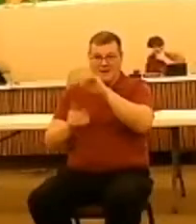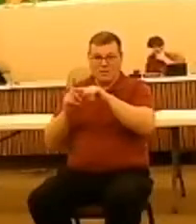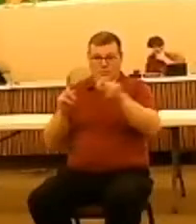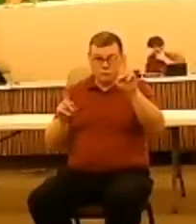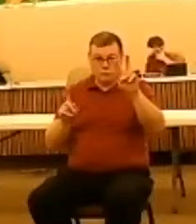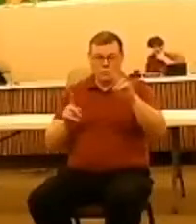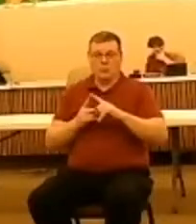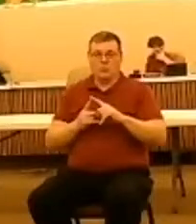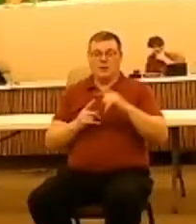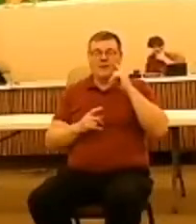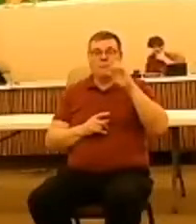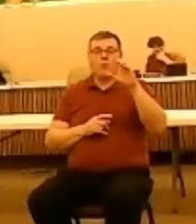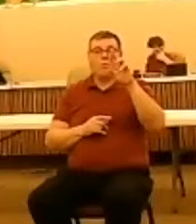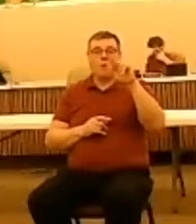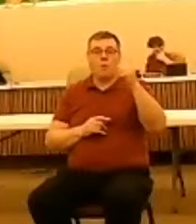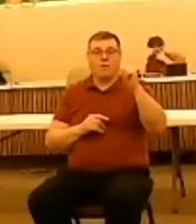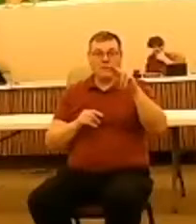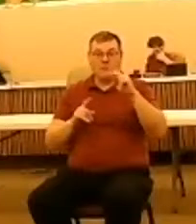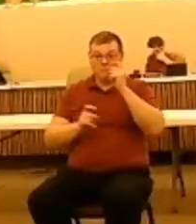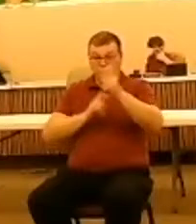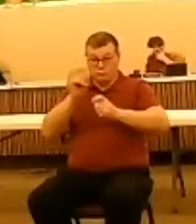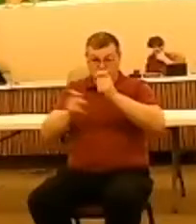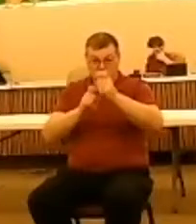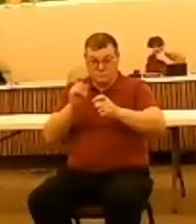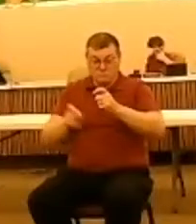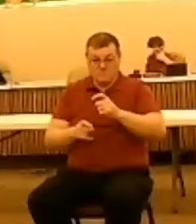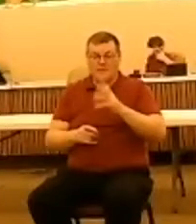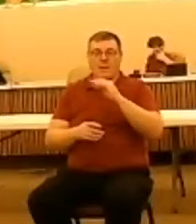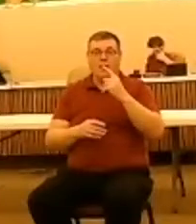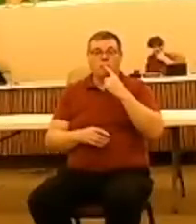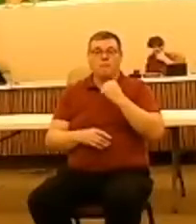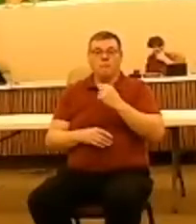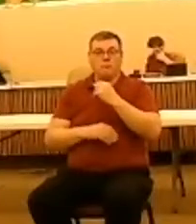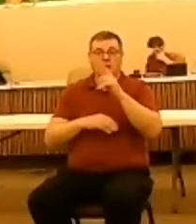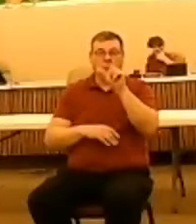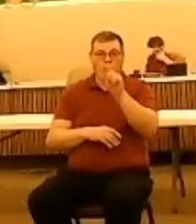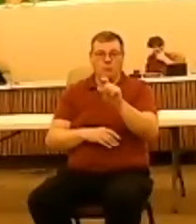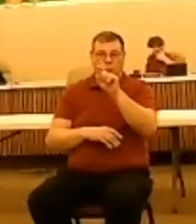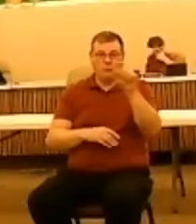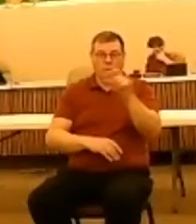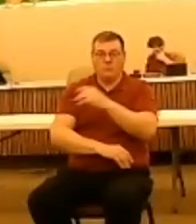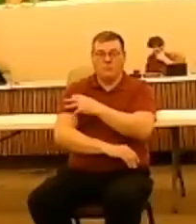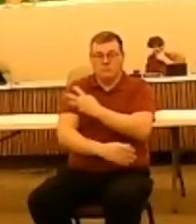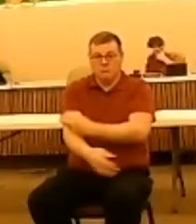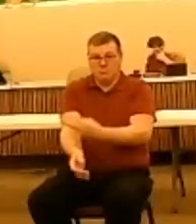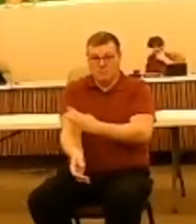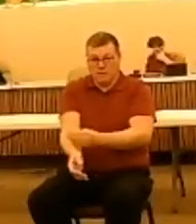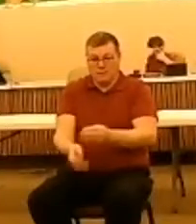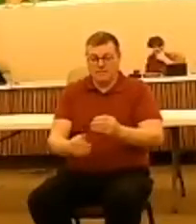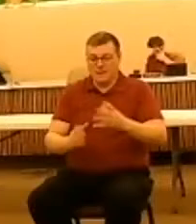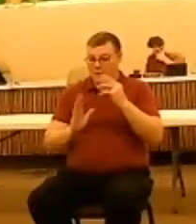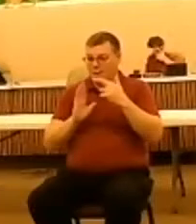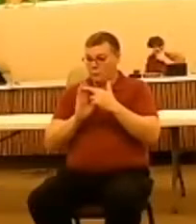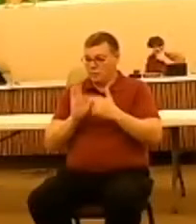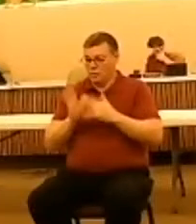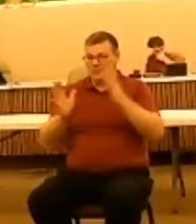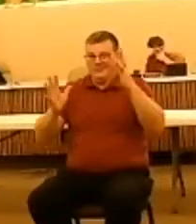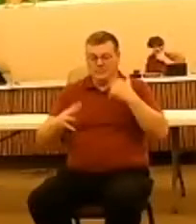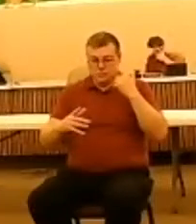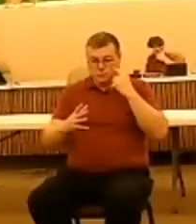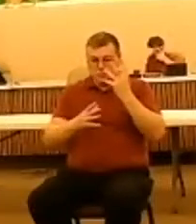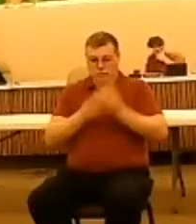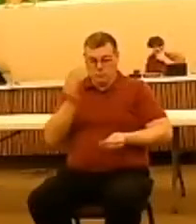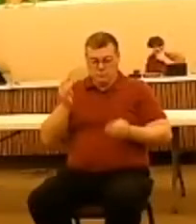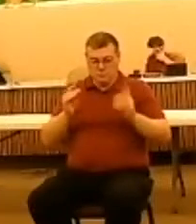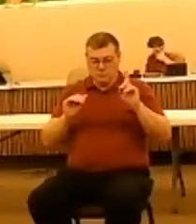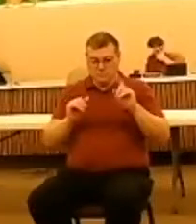for organ donation sign up as well as a Red Cross blood drive to register. Oops, I just lost it here.